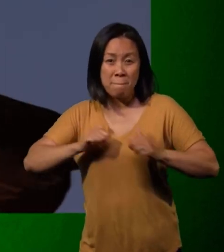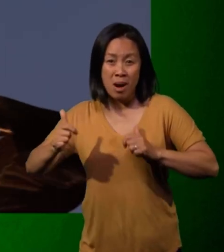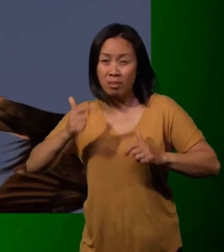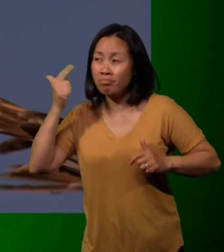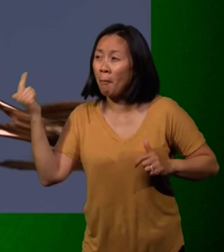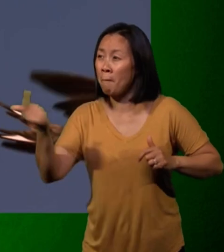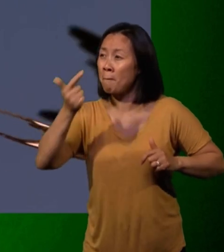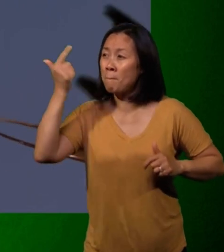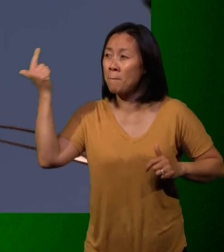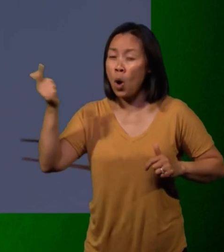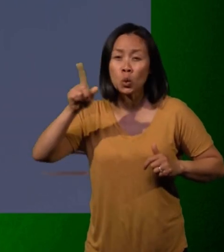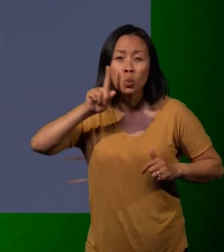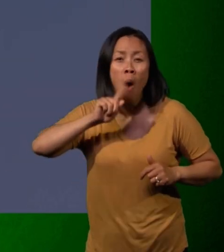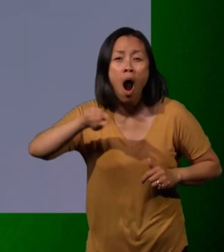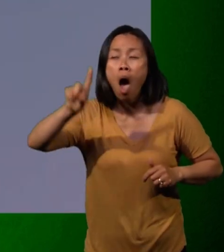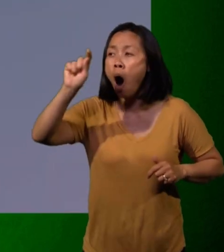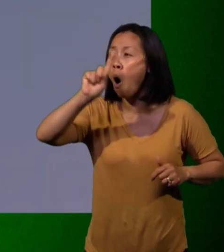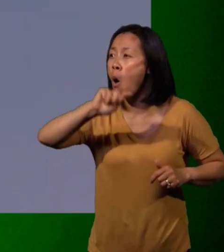Swallows.